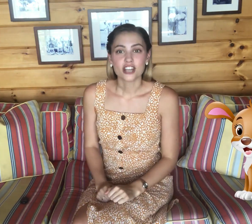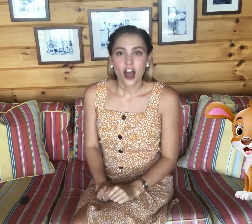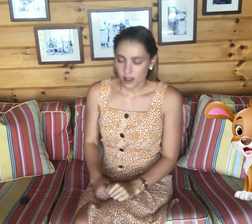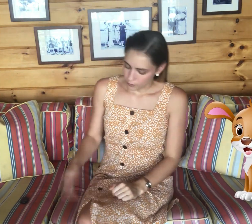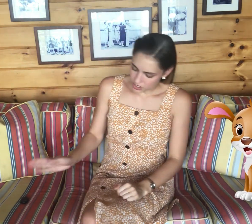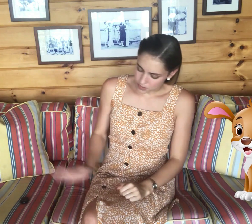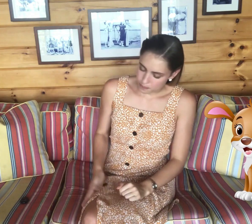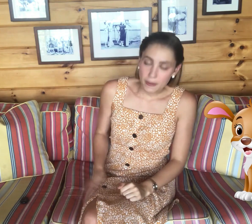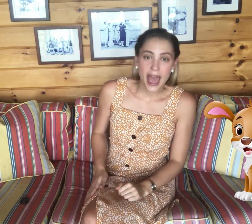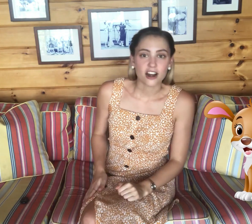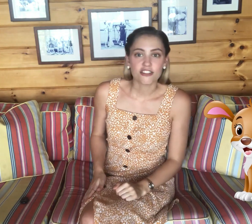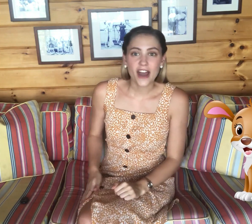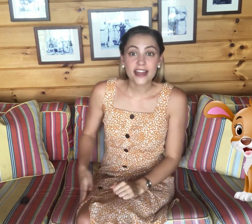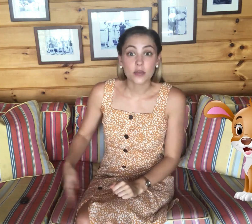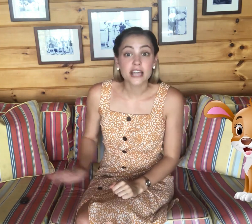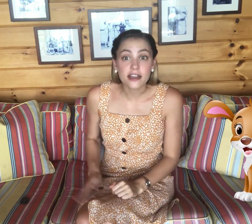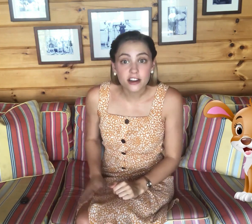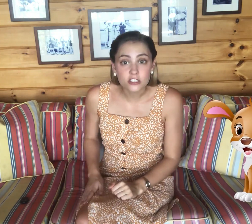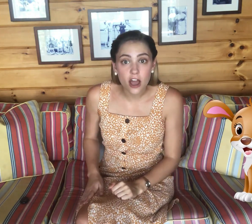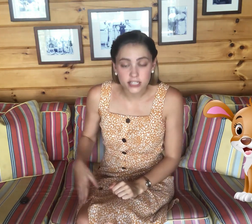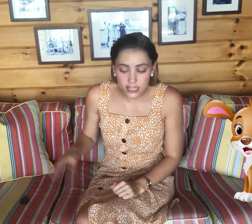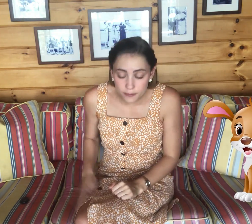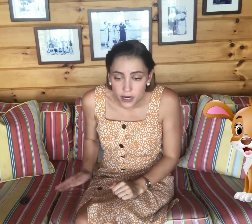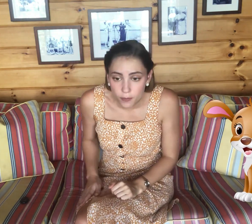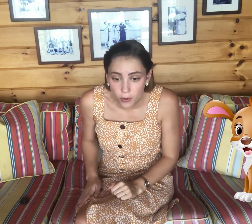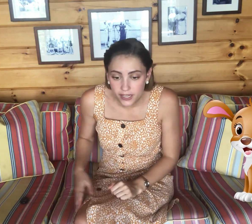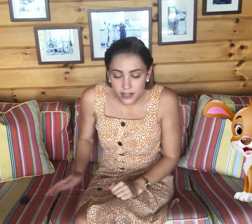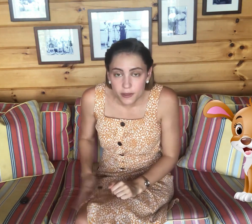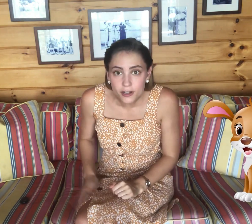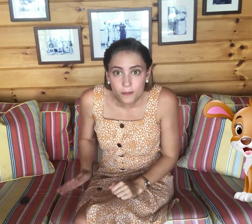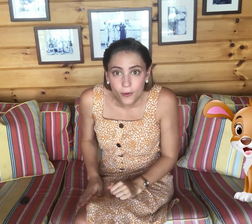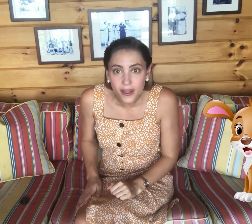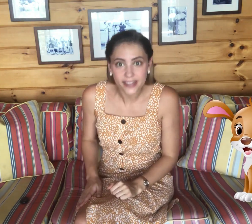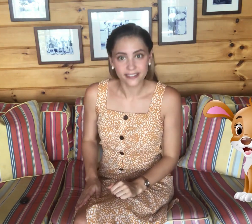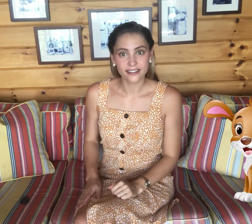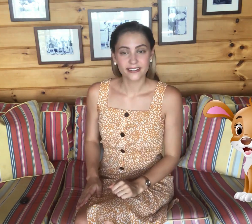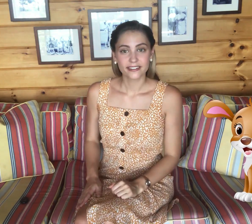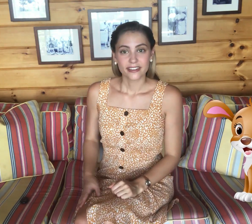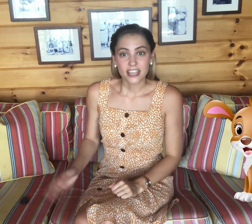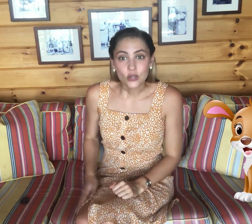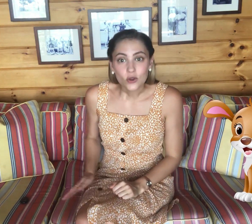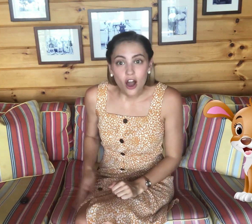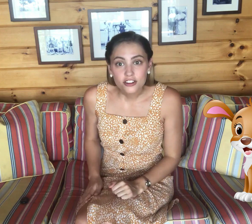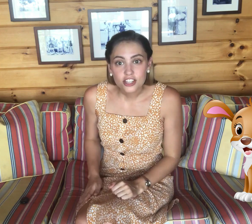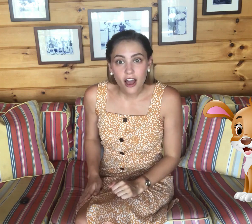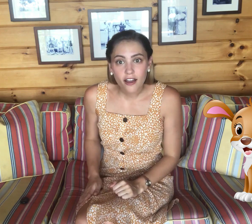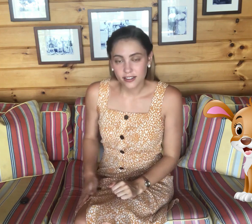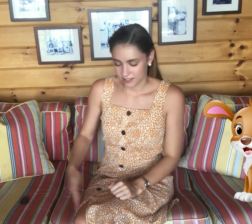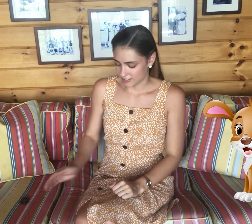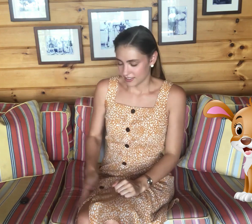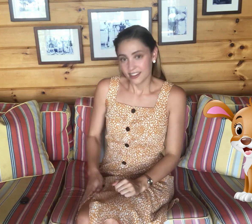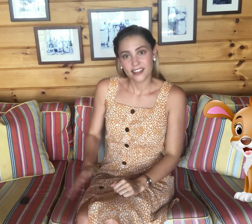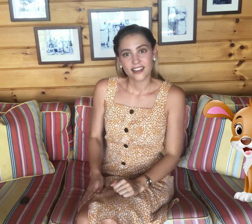Next, our nurse takes the cow. For cow, we're gonna take our Y hands, so we have